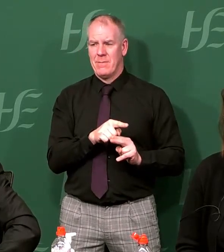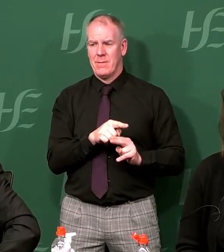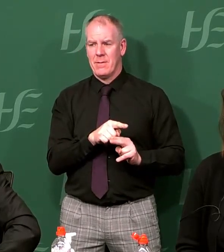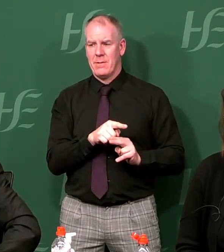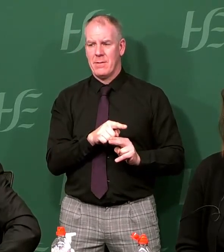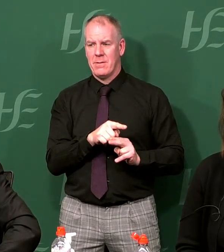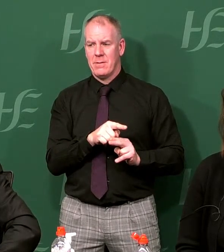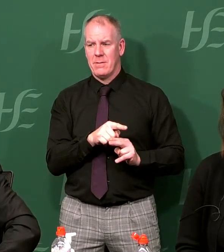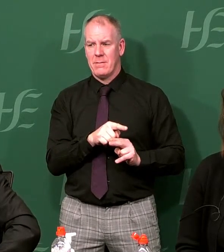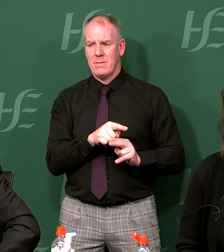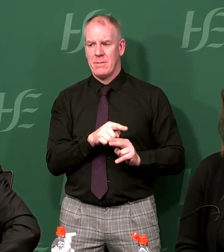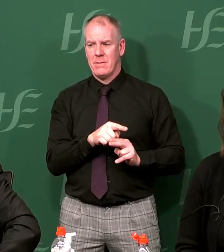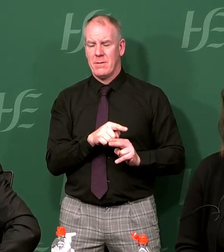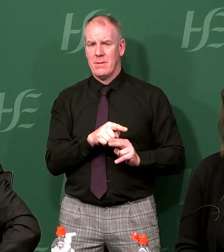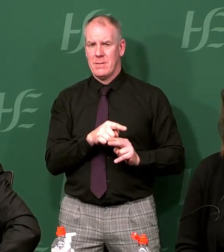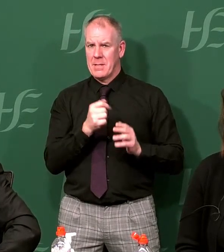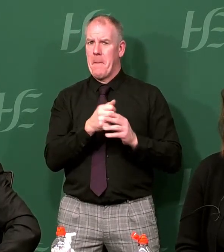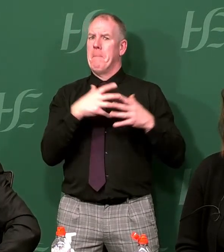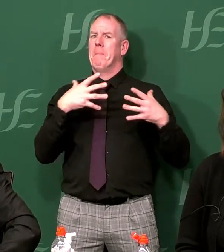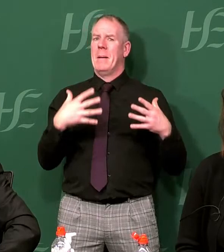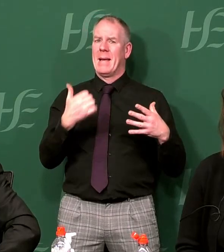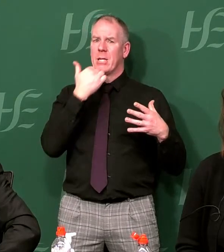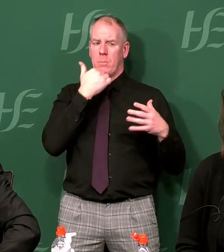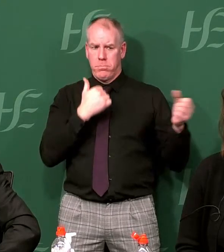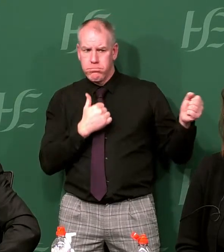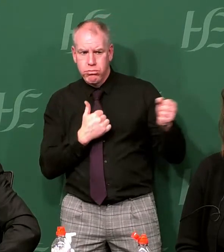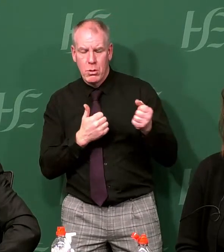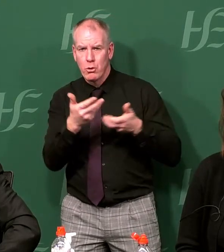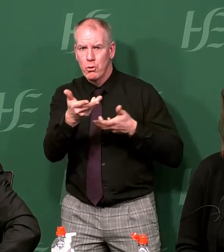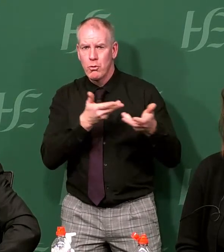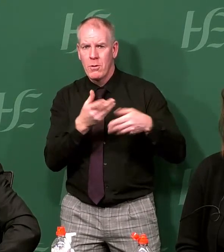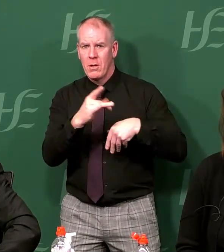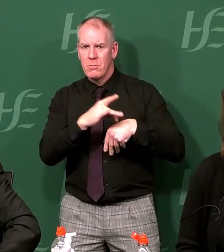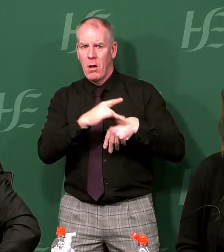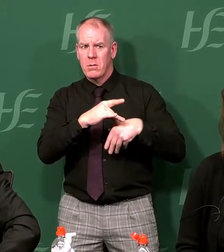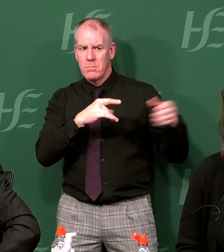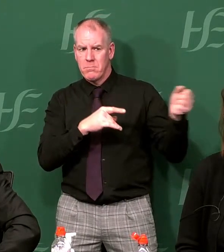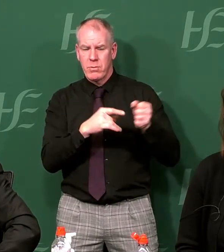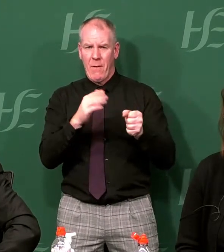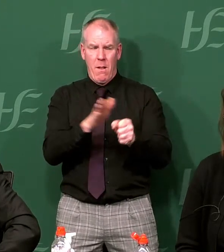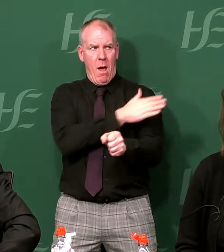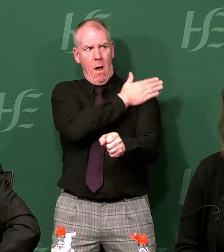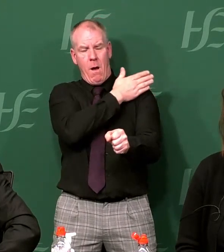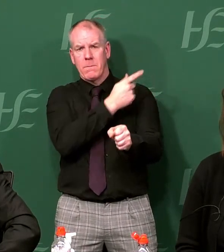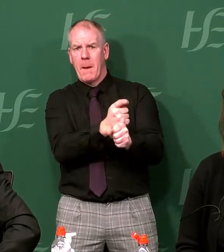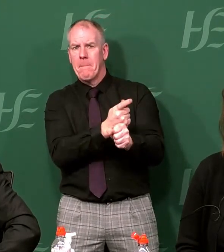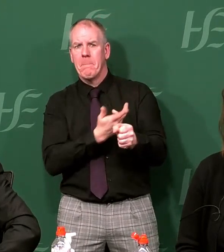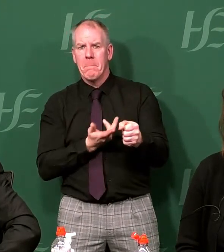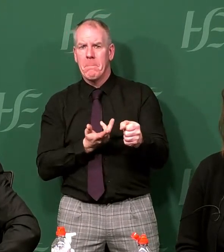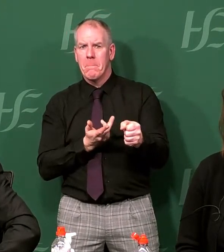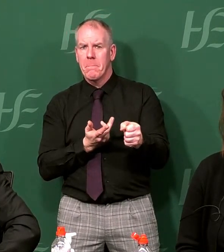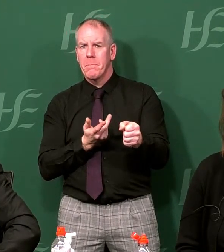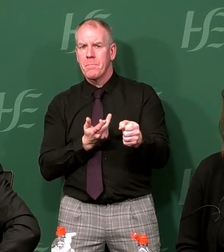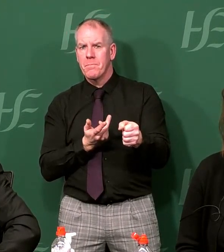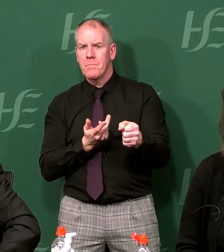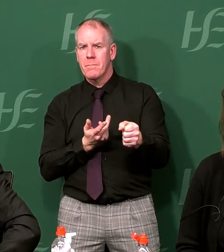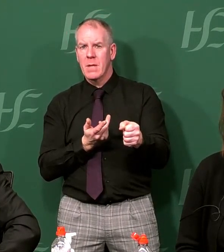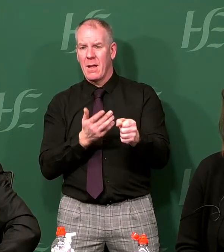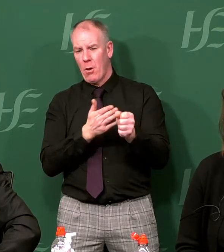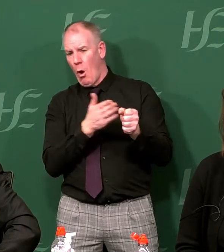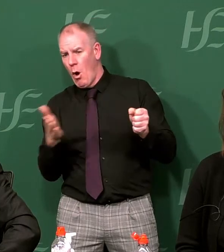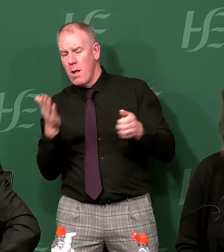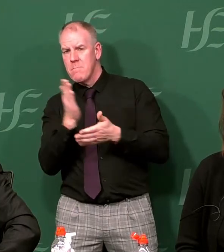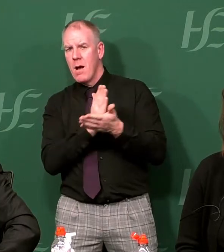that's been probably the biggest number of consultants that we've hired since a long period of time. In fact, across the health